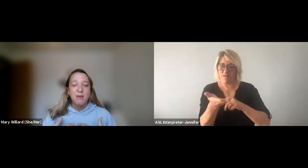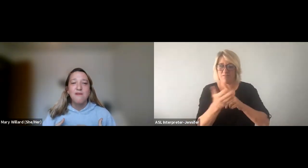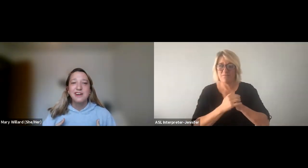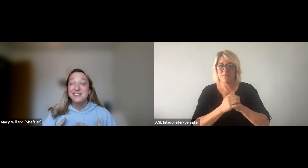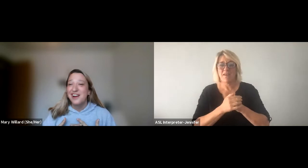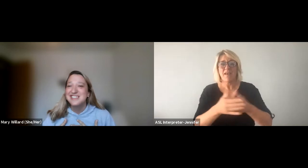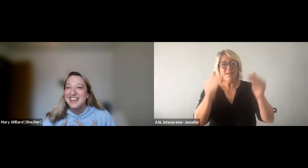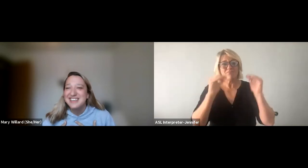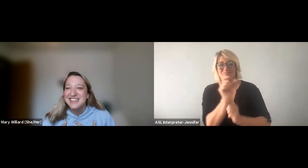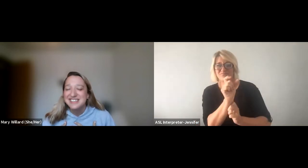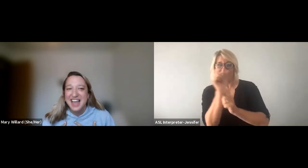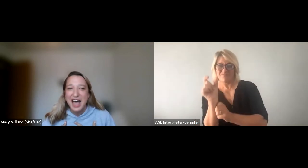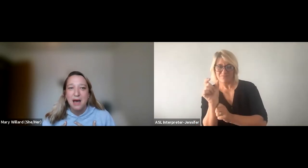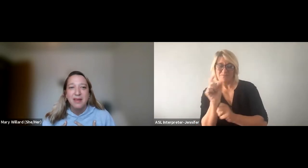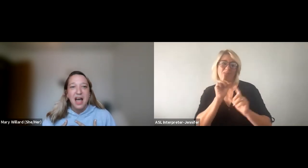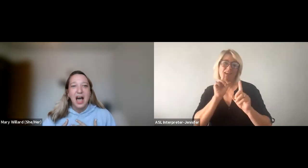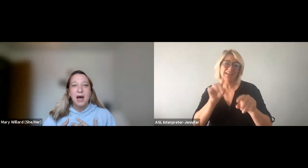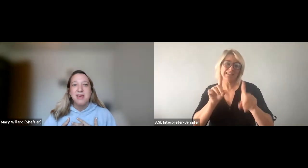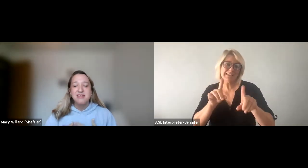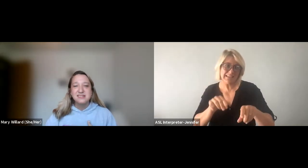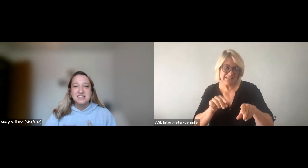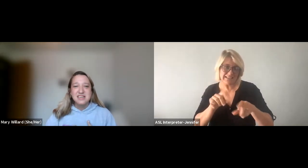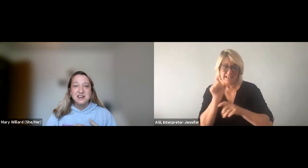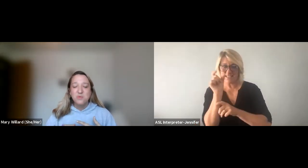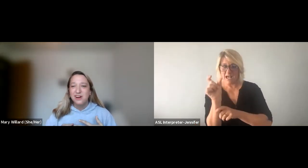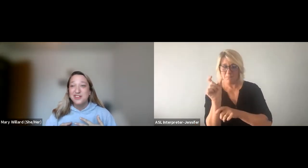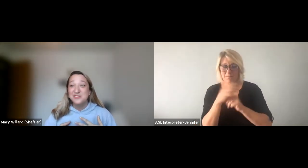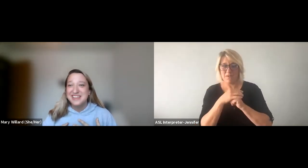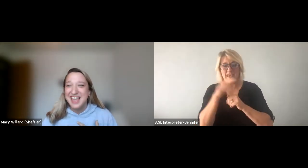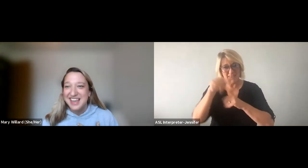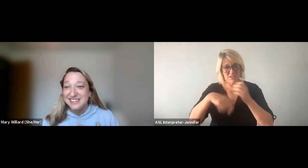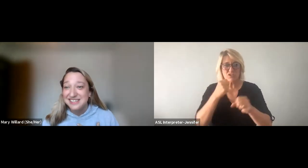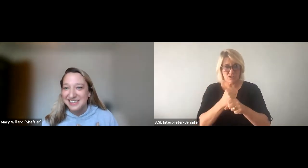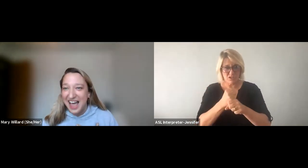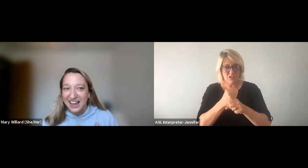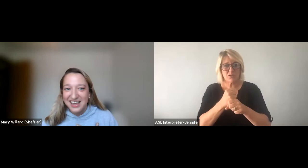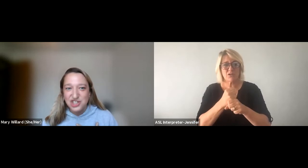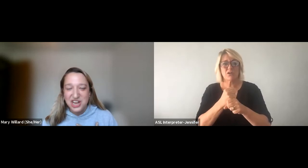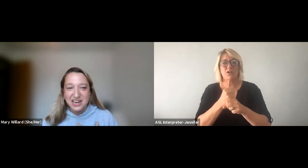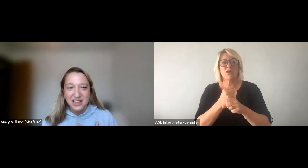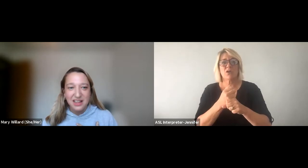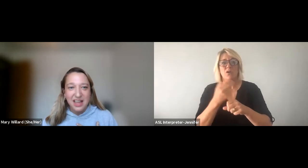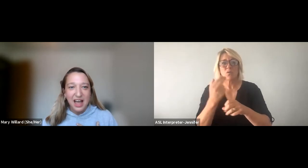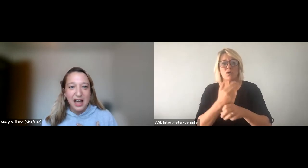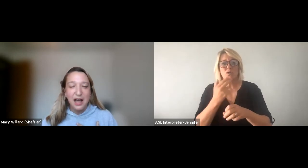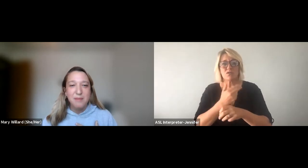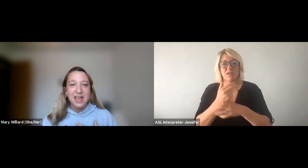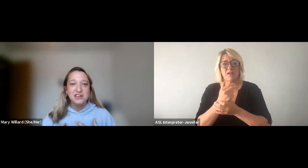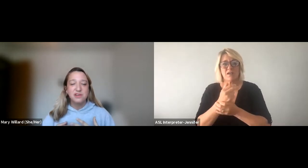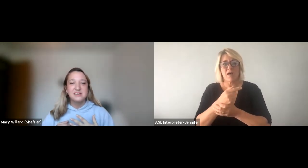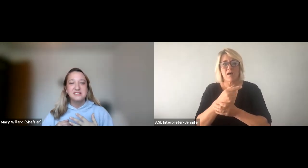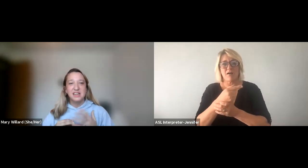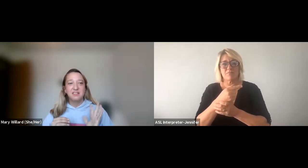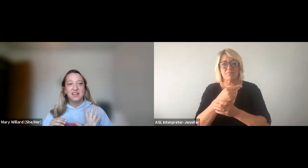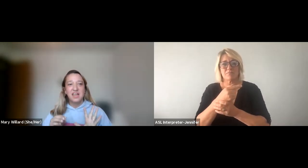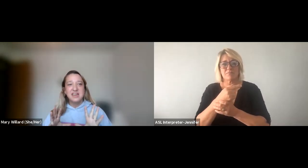next tab over is our attendees tab. This year we are using a Slack channel, and